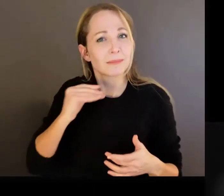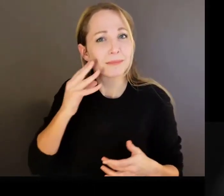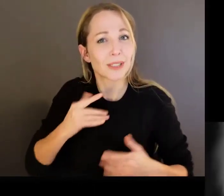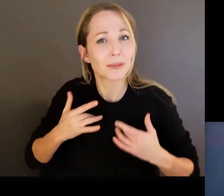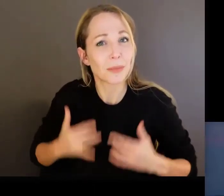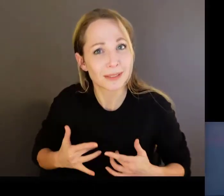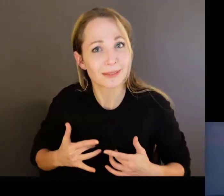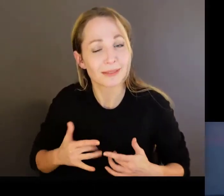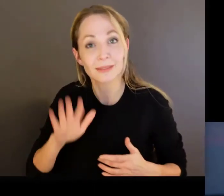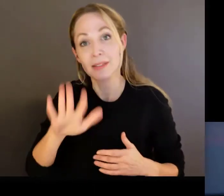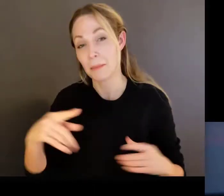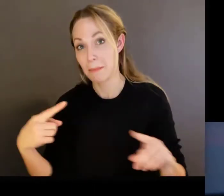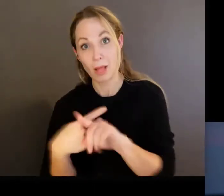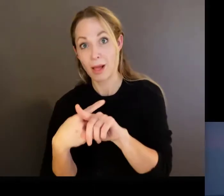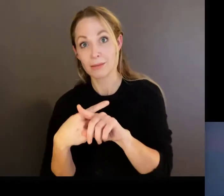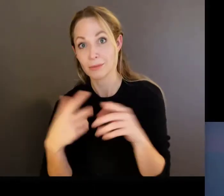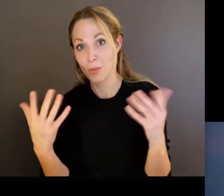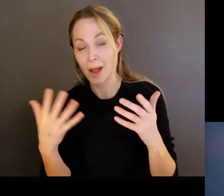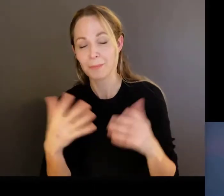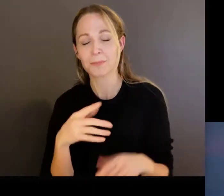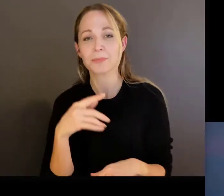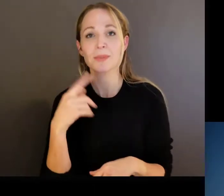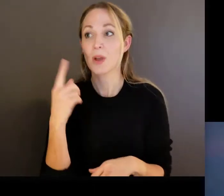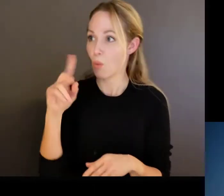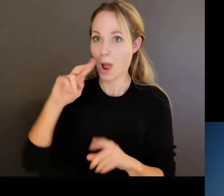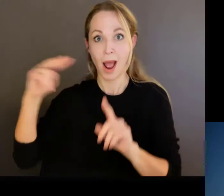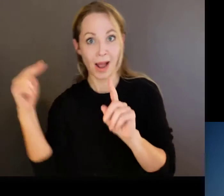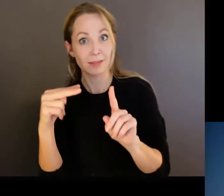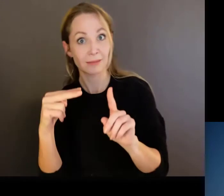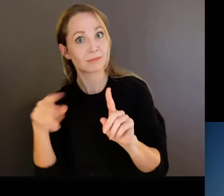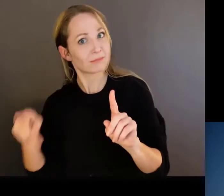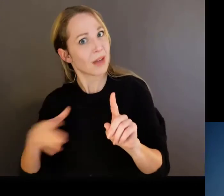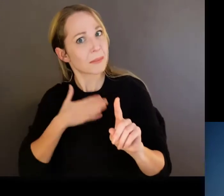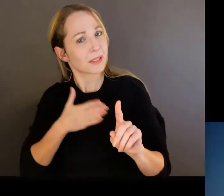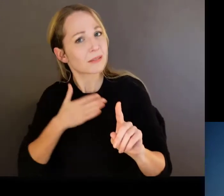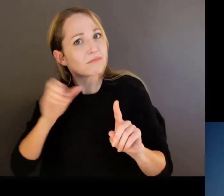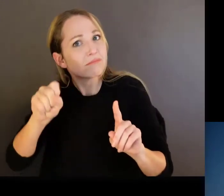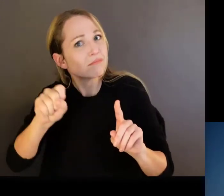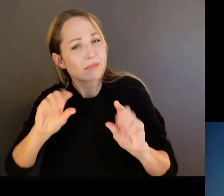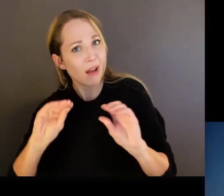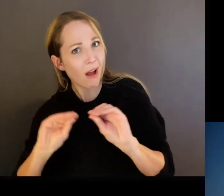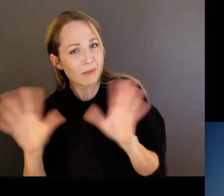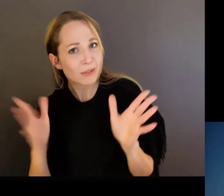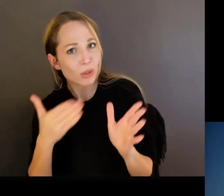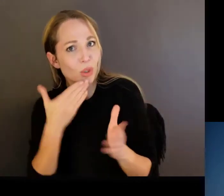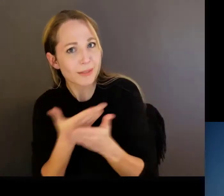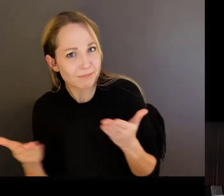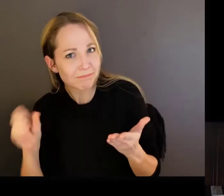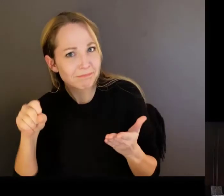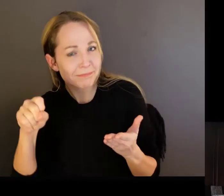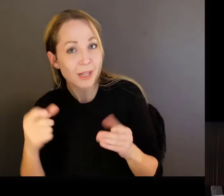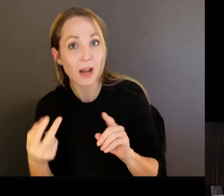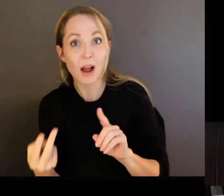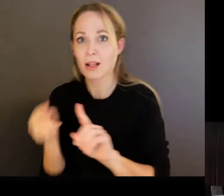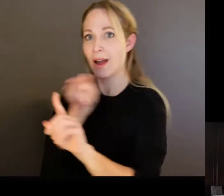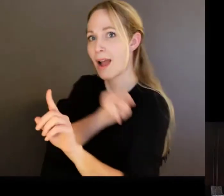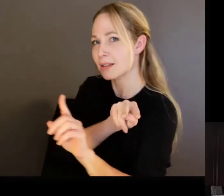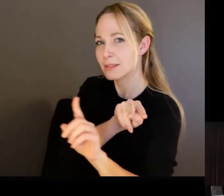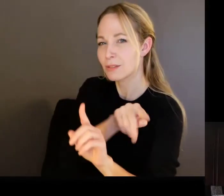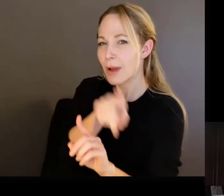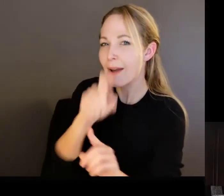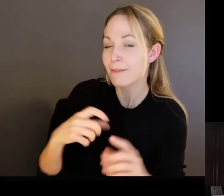depression. So the paradox is that on the one hand, happiness is clearly a good thing. On the other